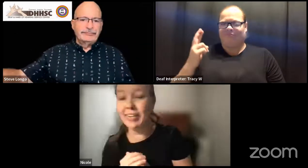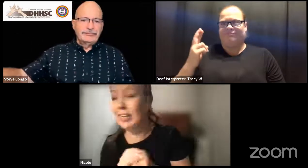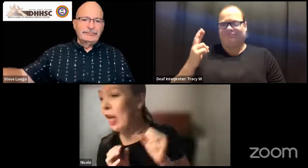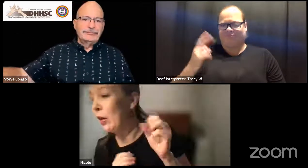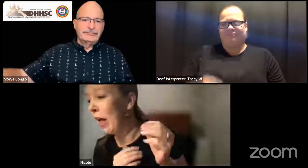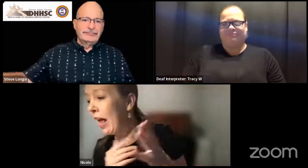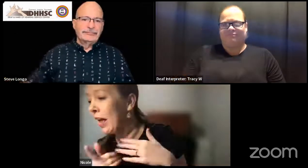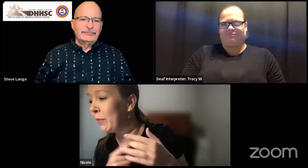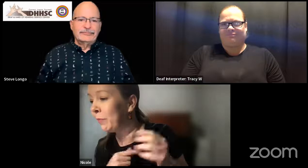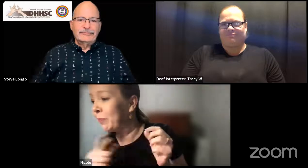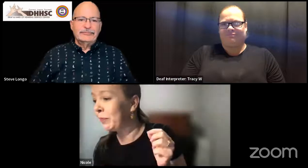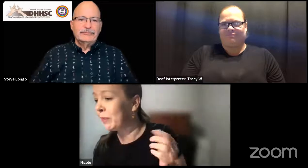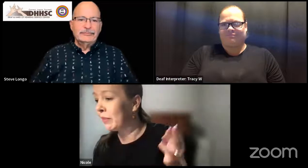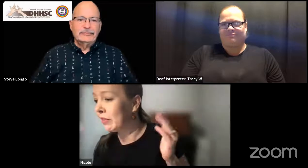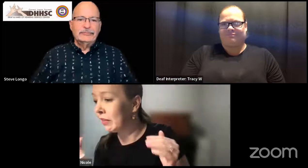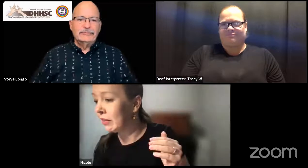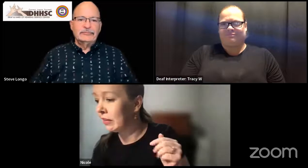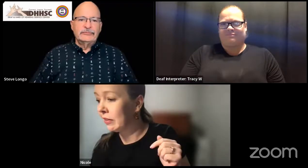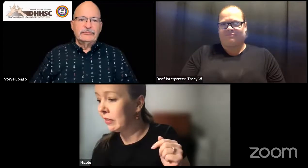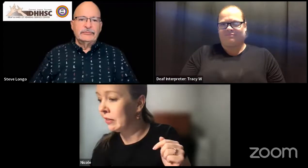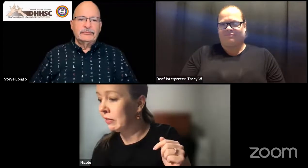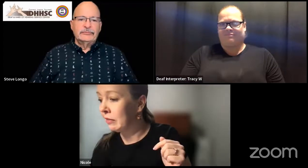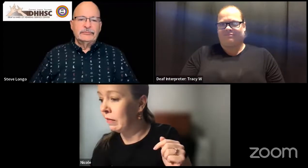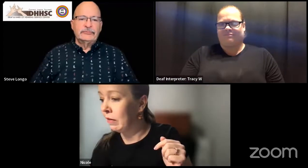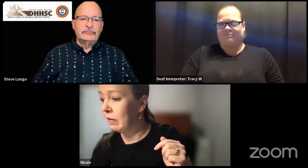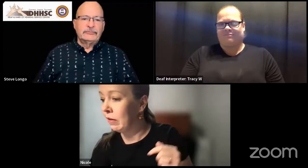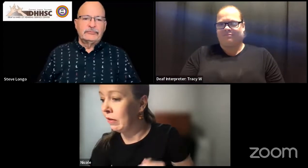am ready for it. I am ready for fall.